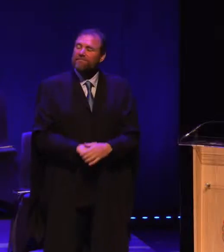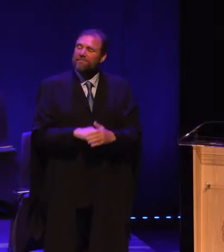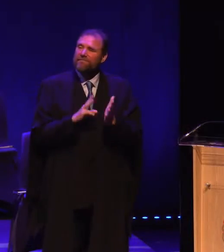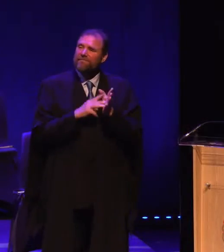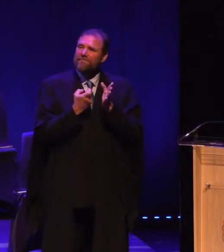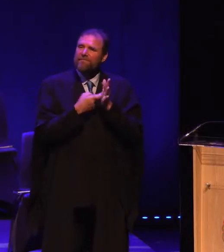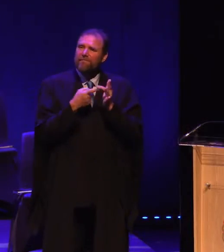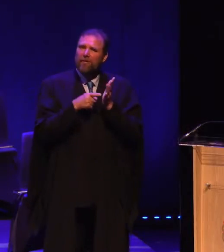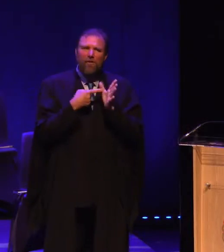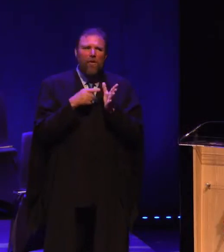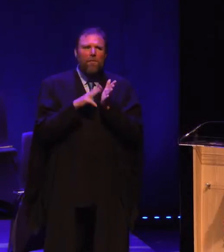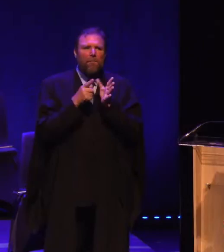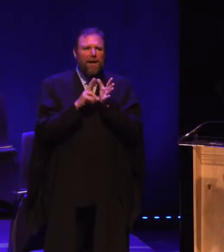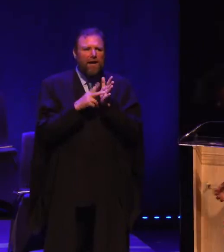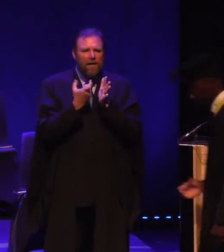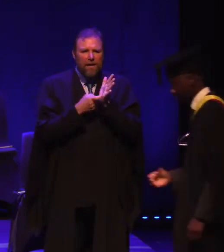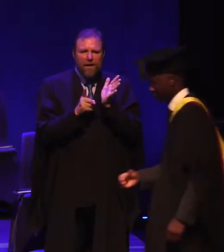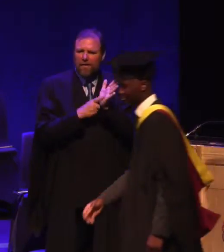Marino Manga.